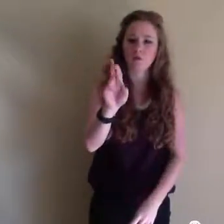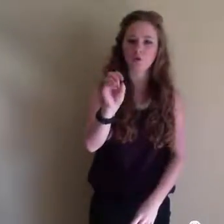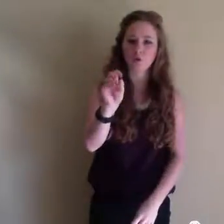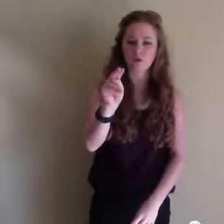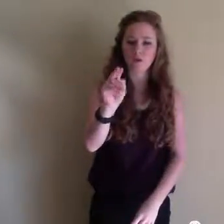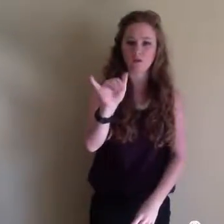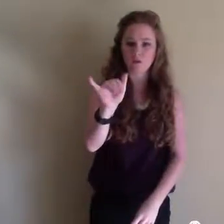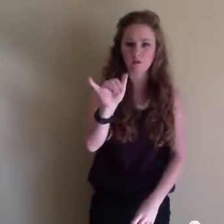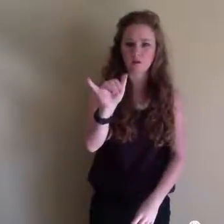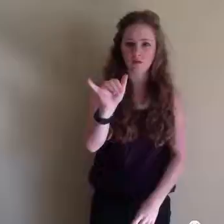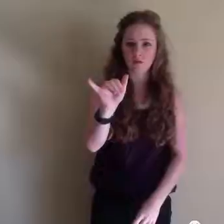Number 16.